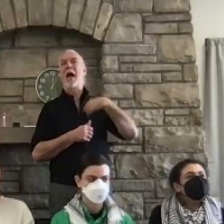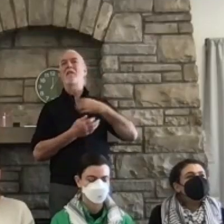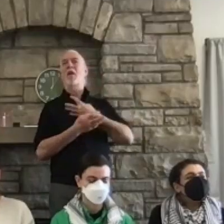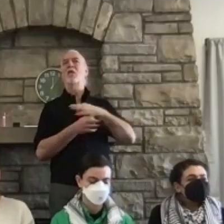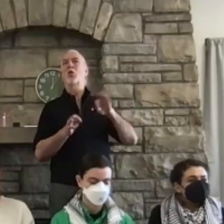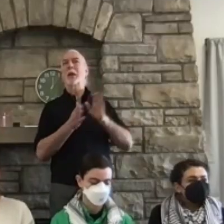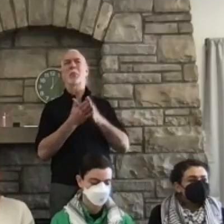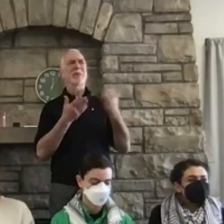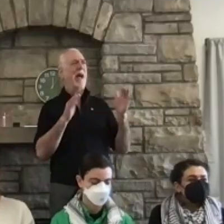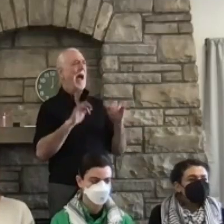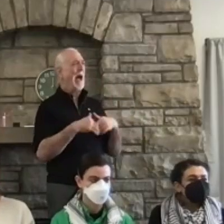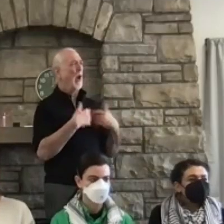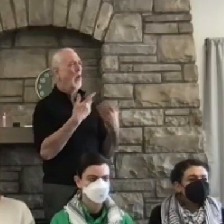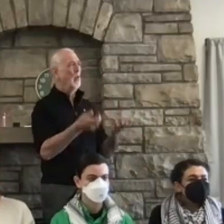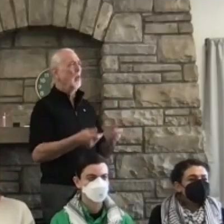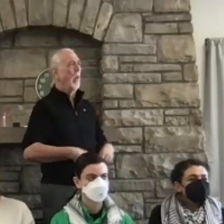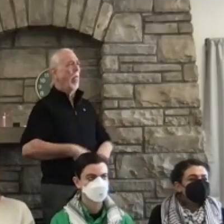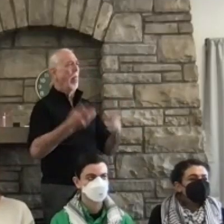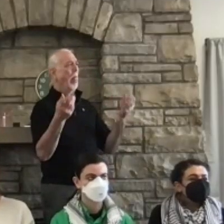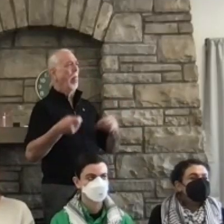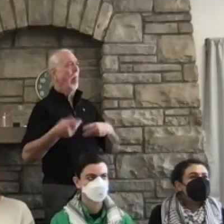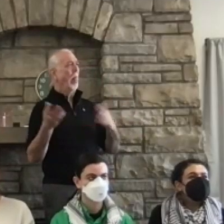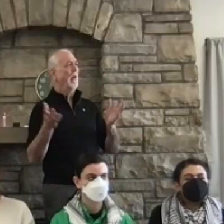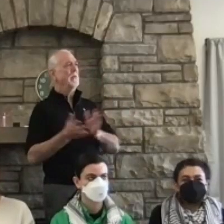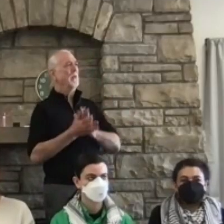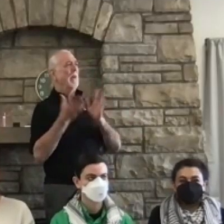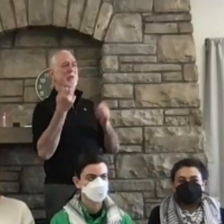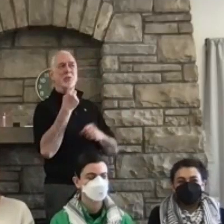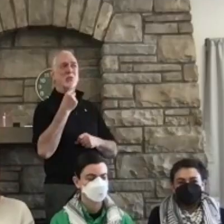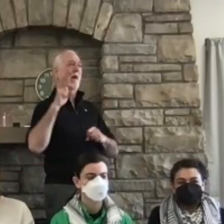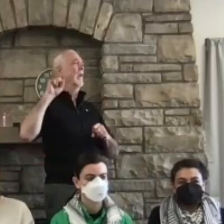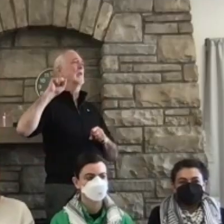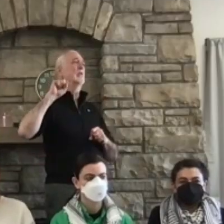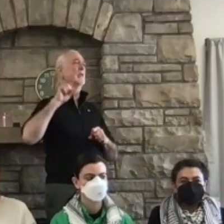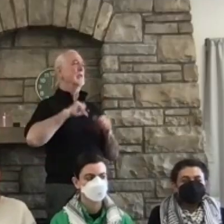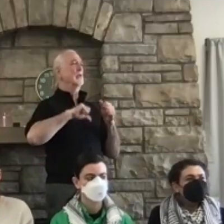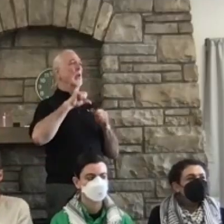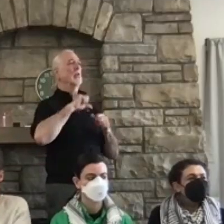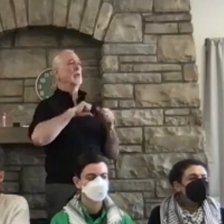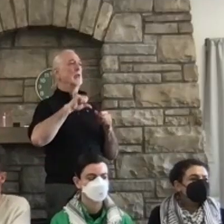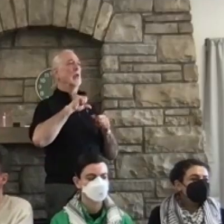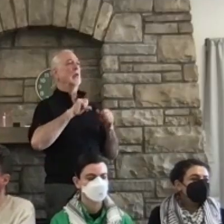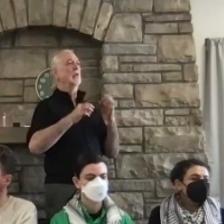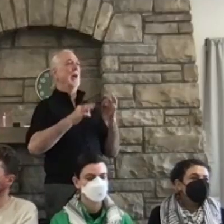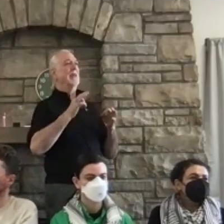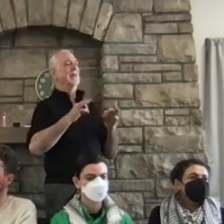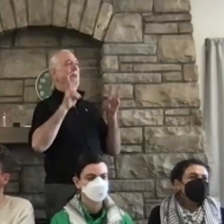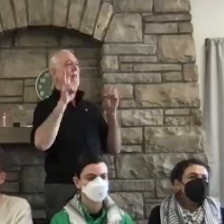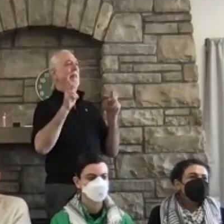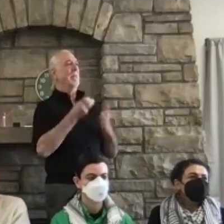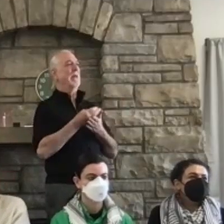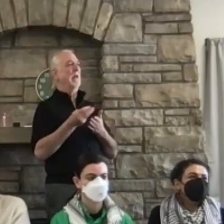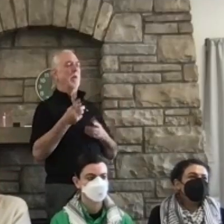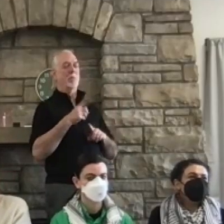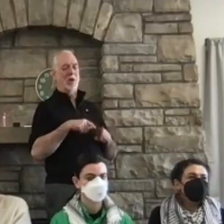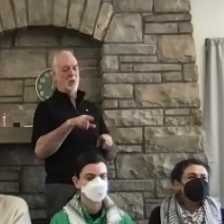I don't know how you source so much amazing revolutionary and social justice themed material, but